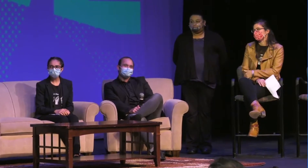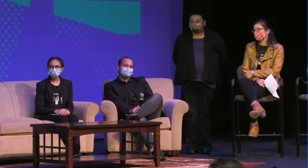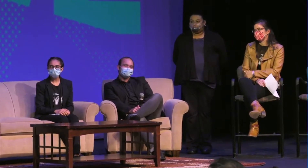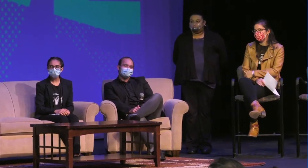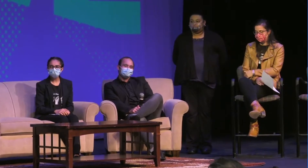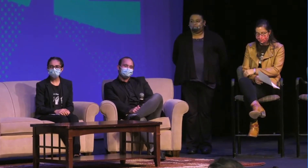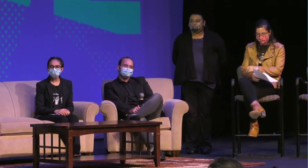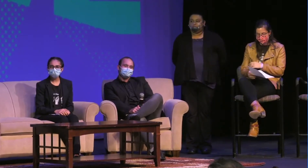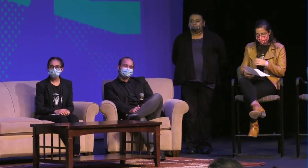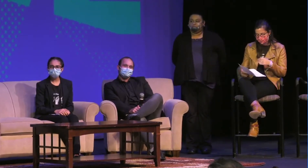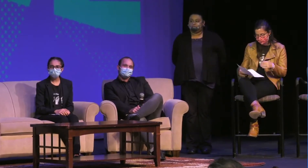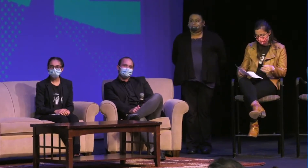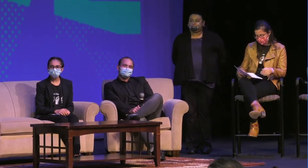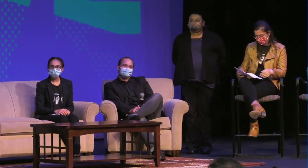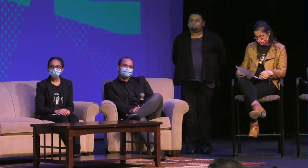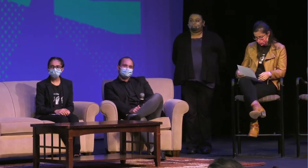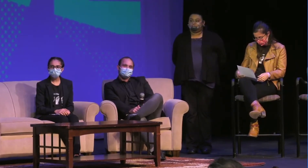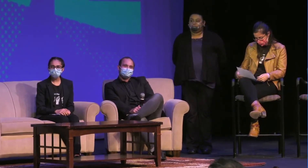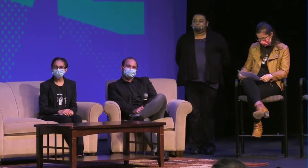Now another question.